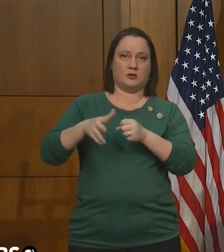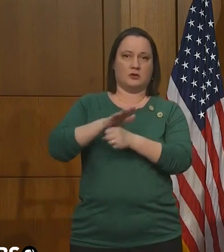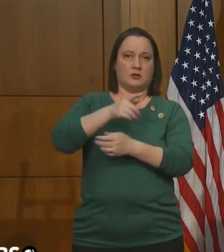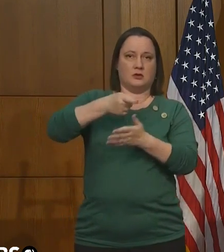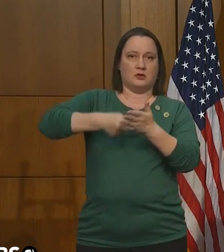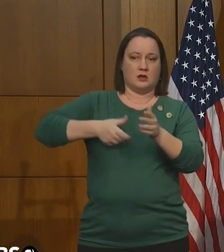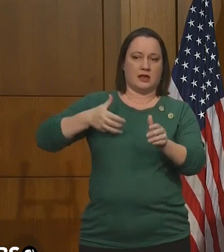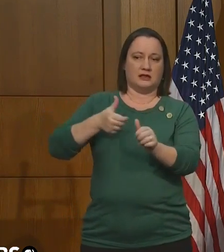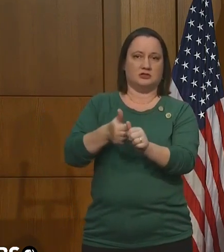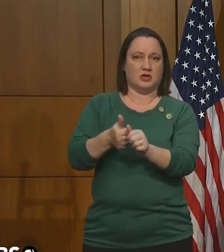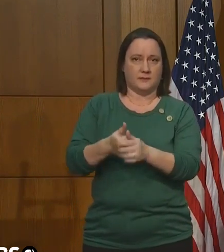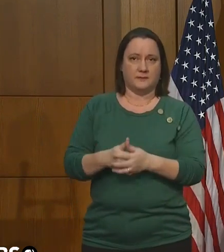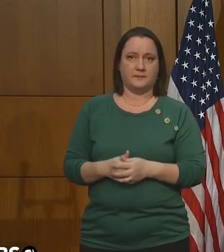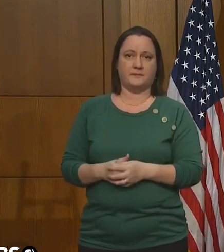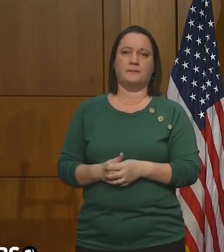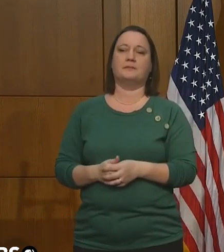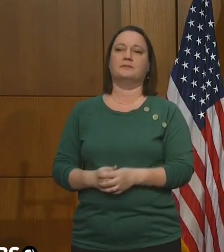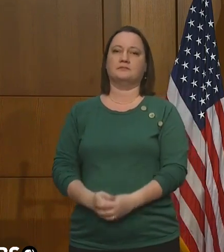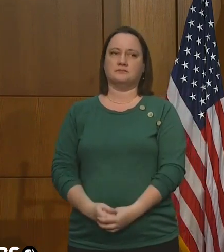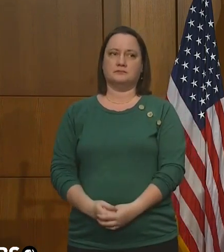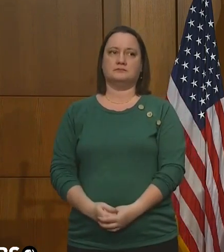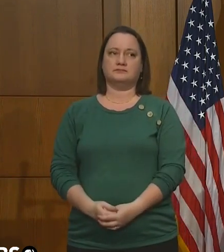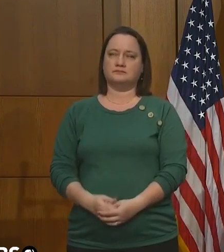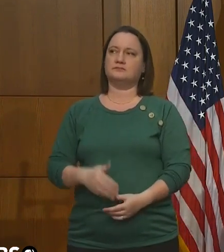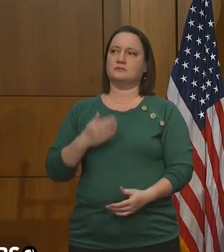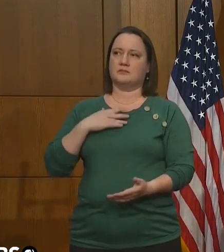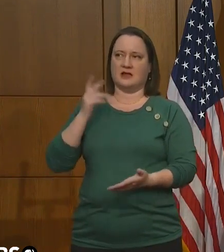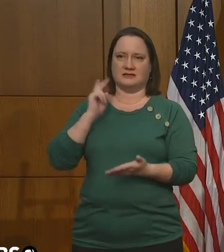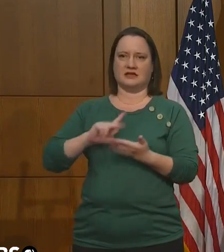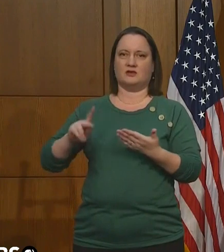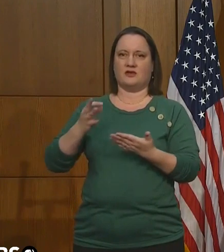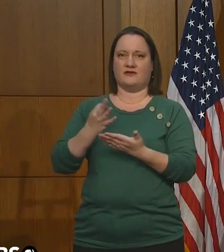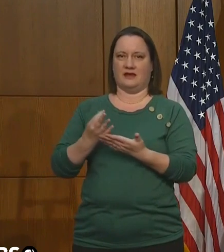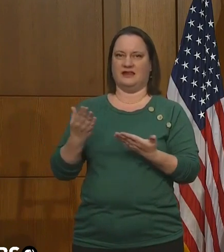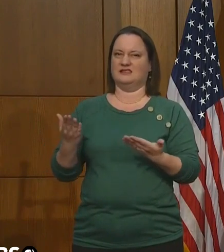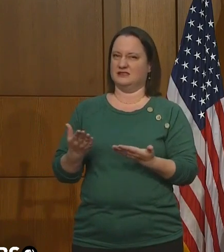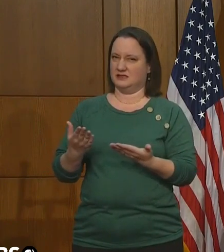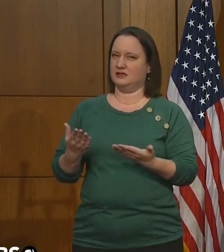people catch up on them. Is that something you've talked about at the state level? Yeah, and I've actually got my Secretary of Finance here, and